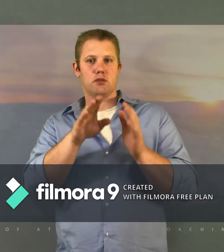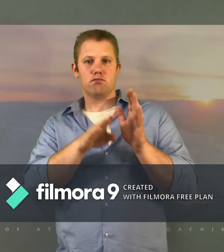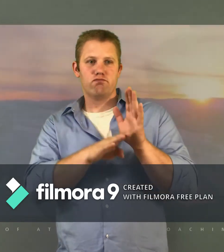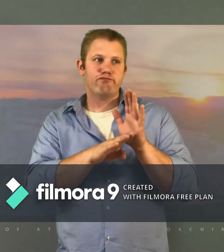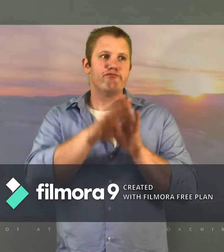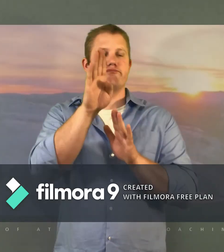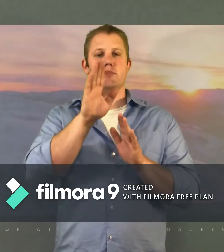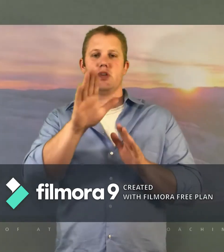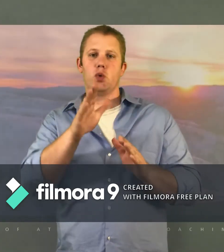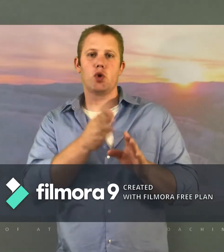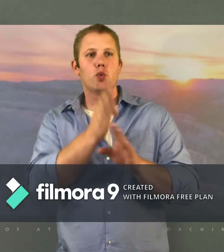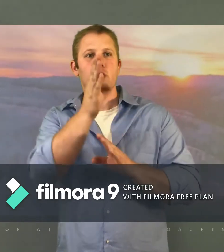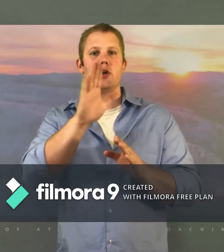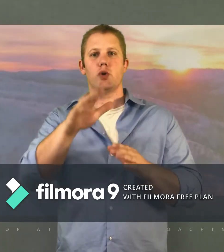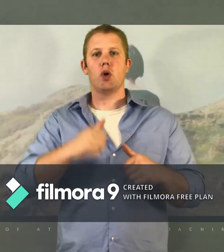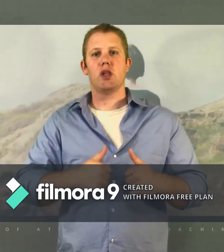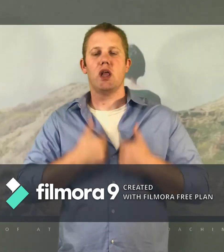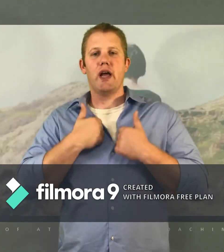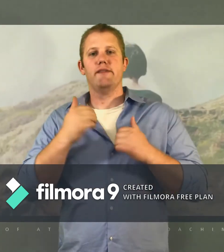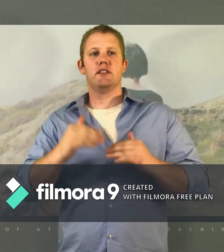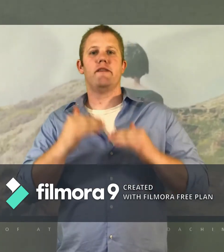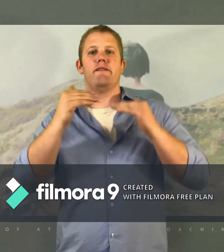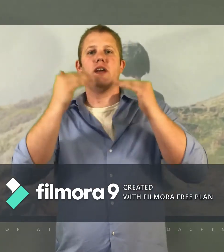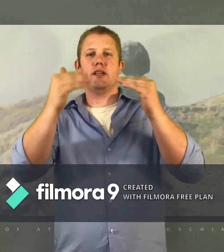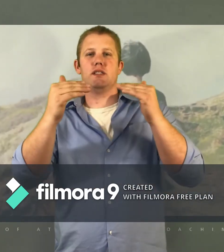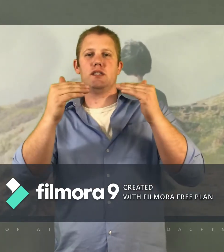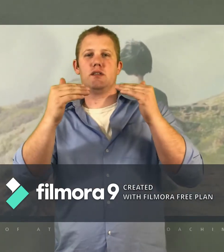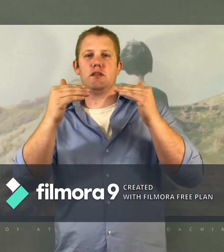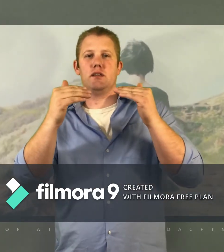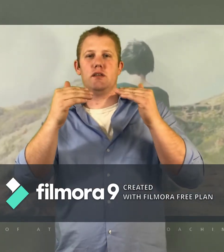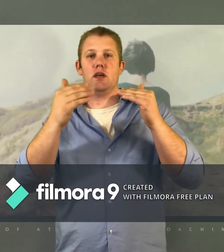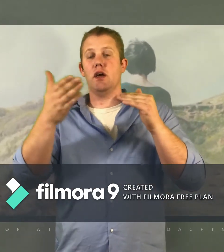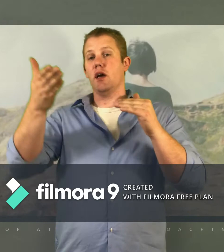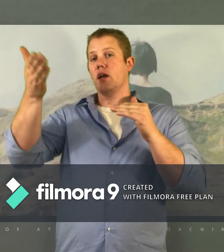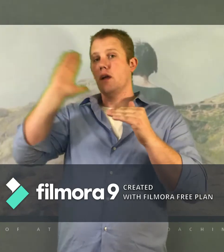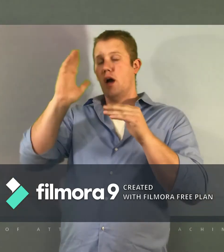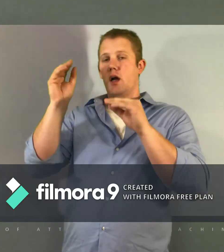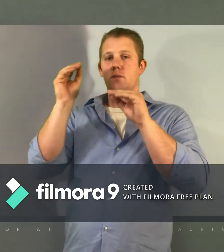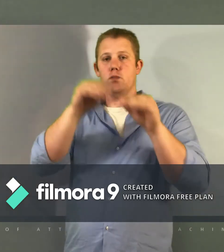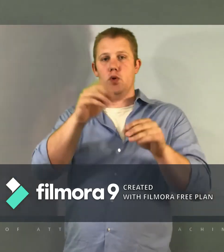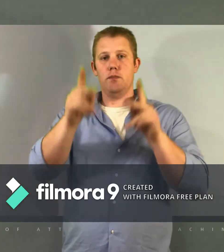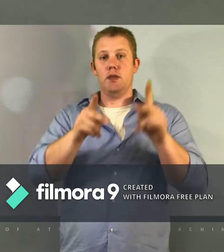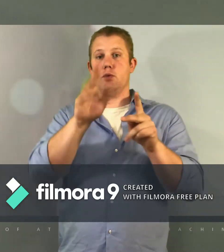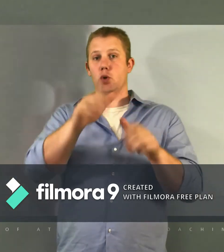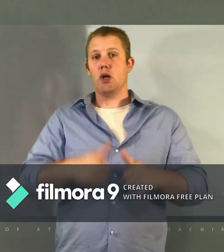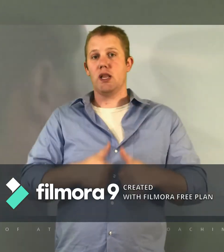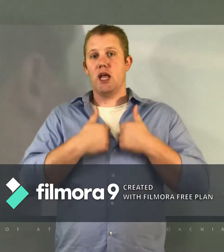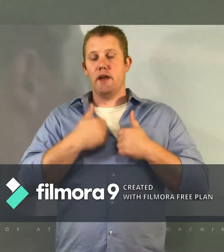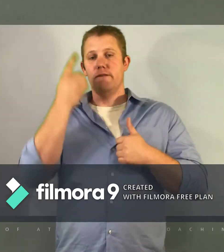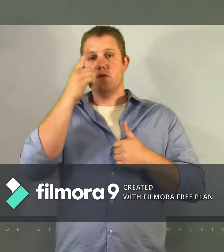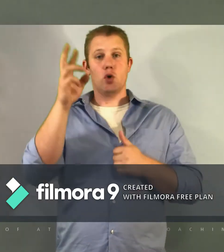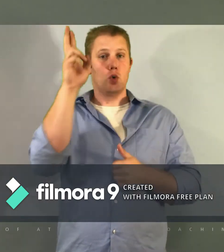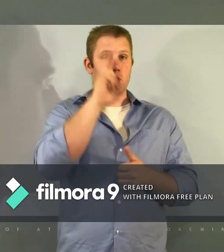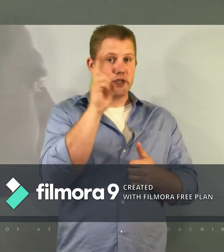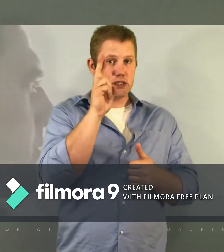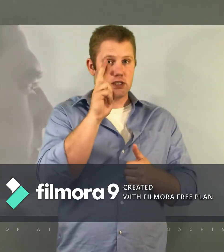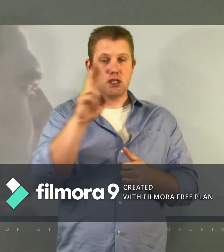idea that you're coming up. Your career and your life is advancing. God put people in your life